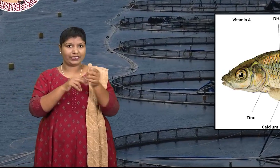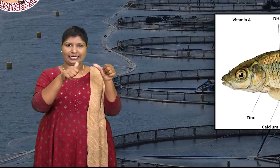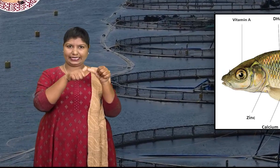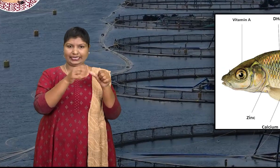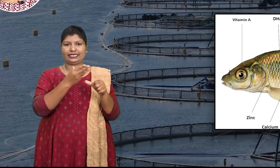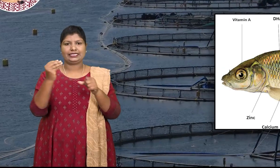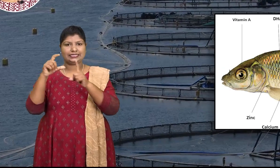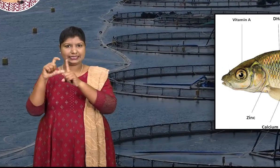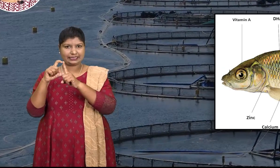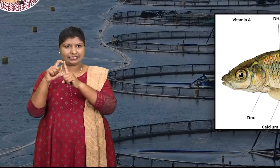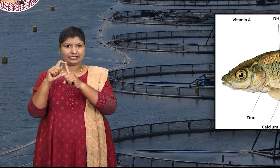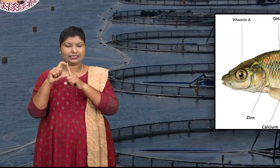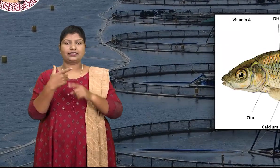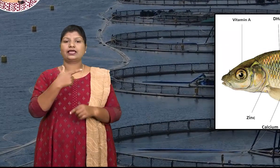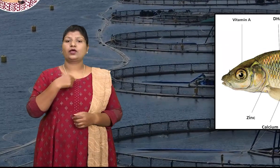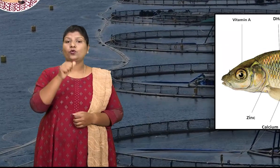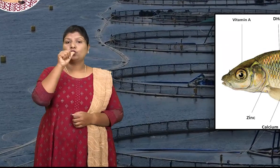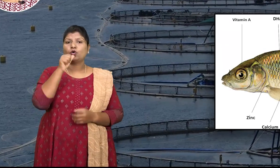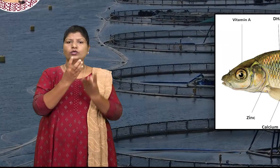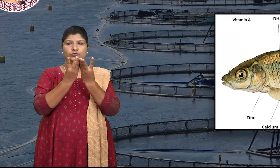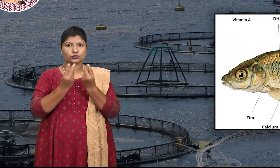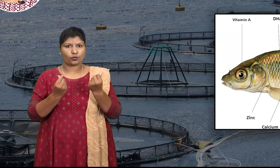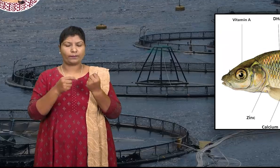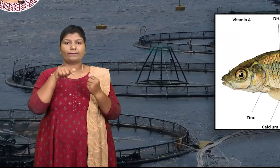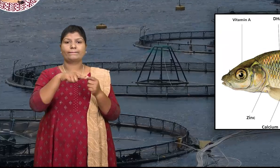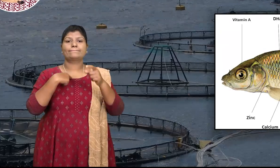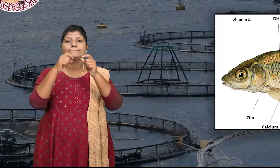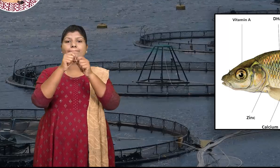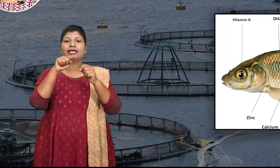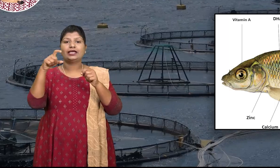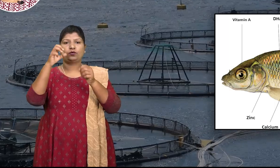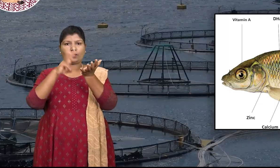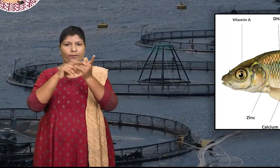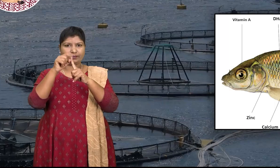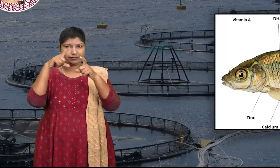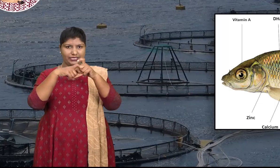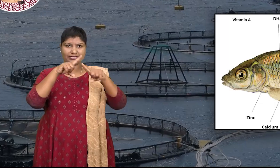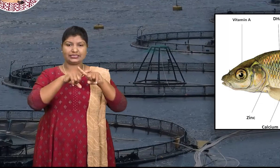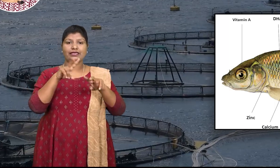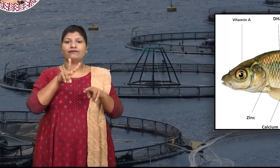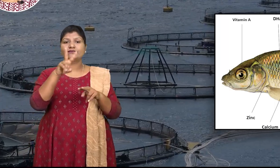D and water-soluble B complex vitamins like